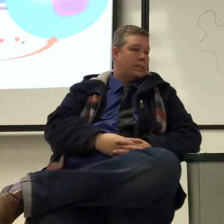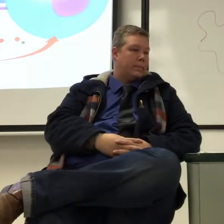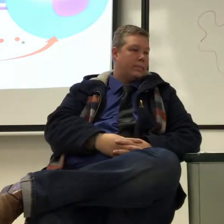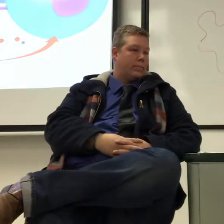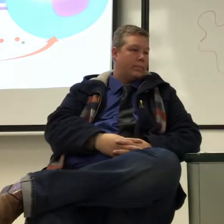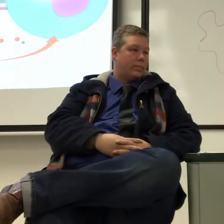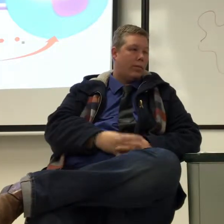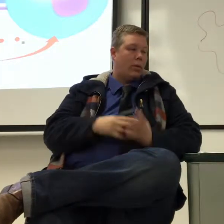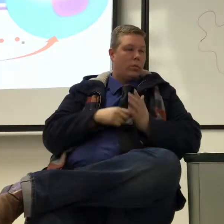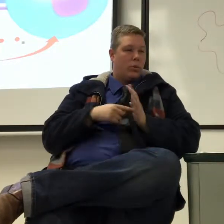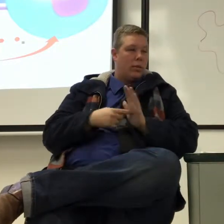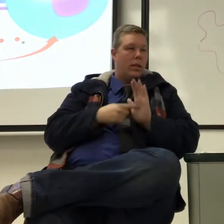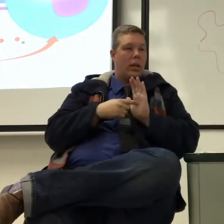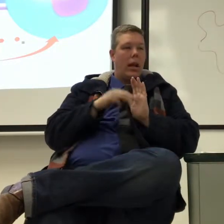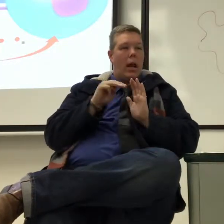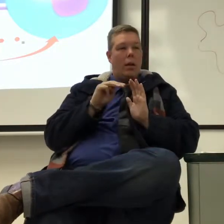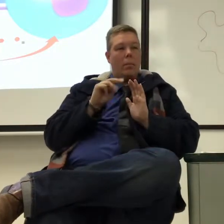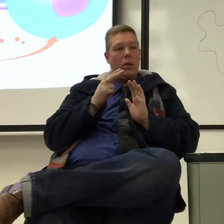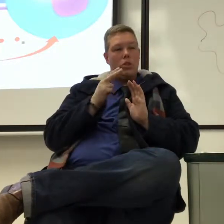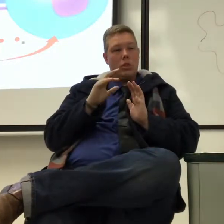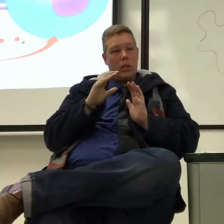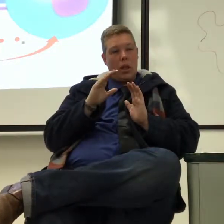It's presenting MHC class 2.